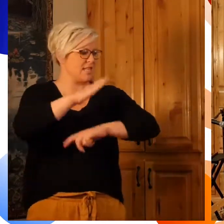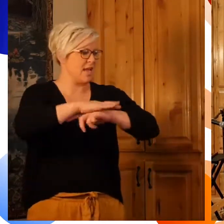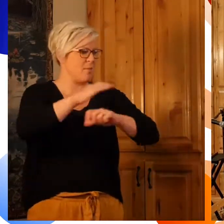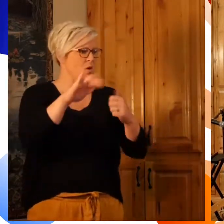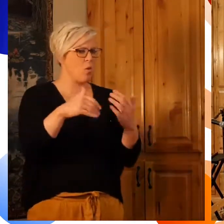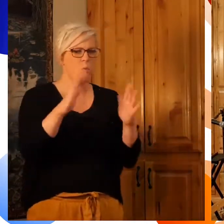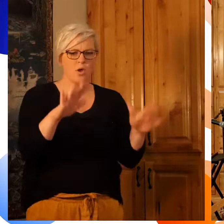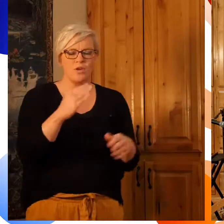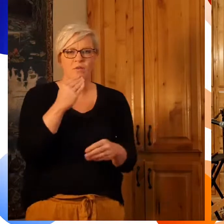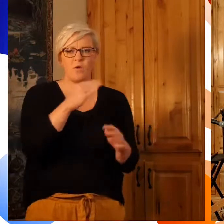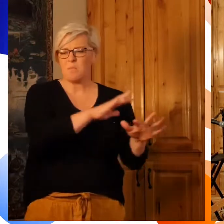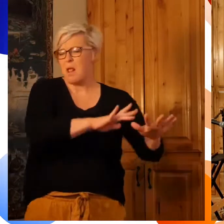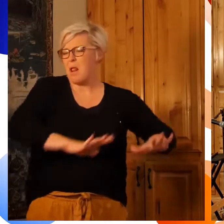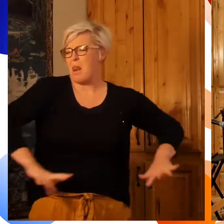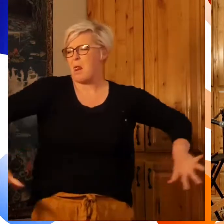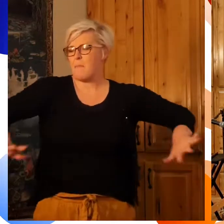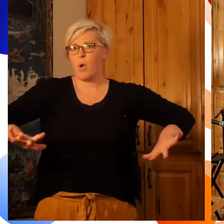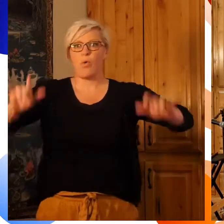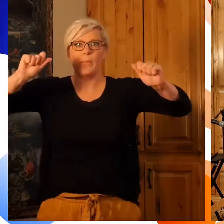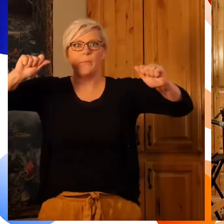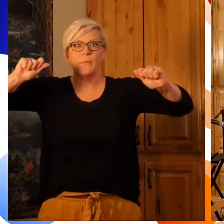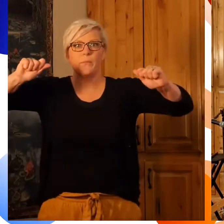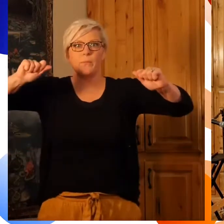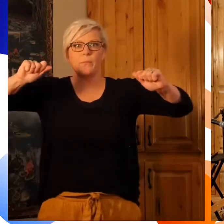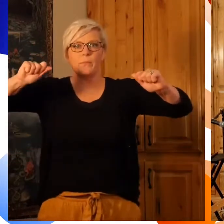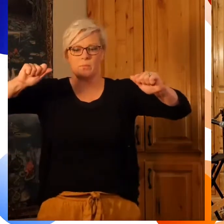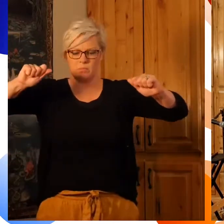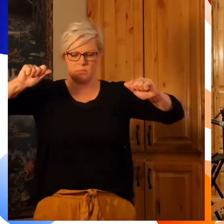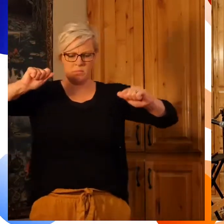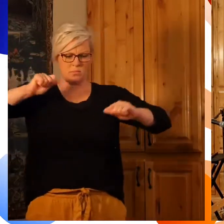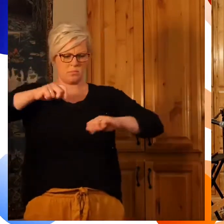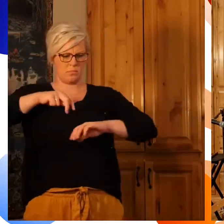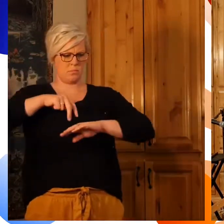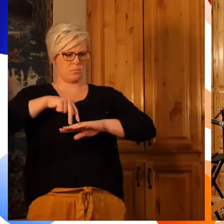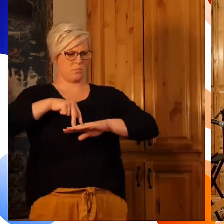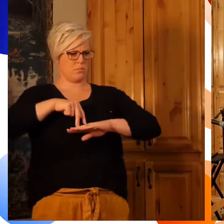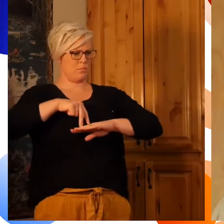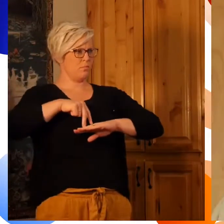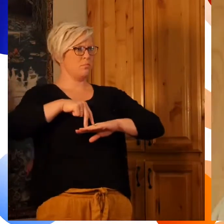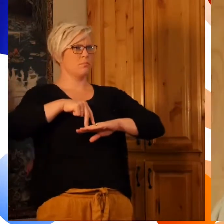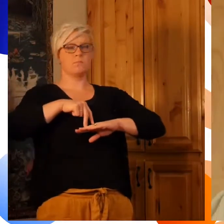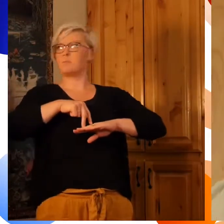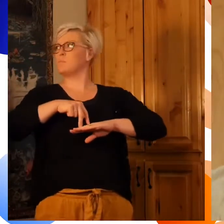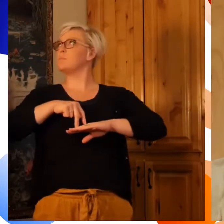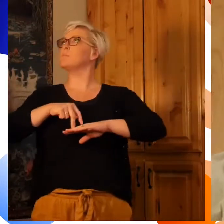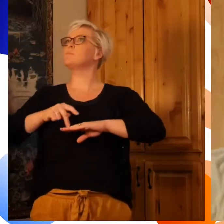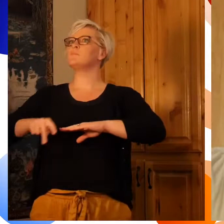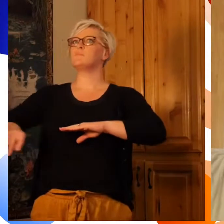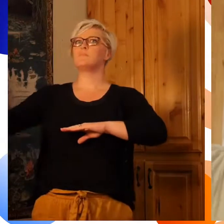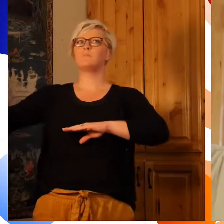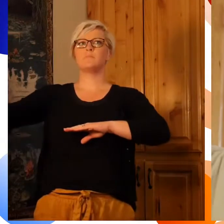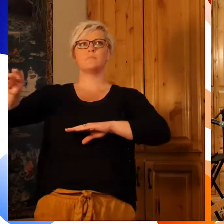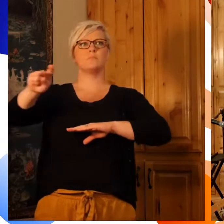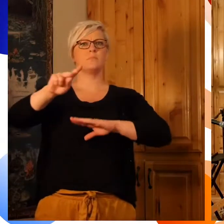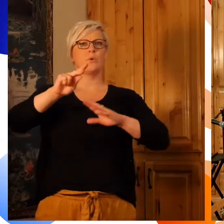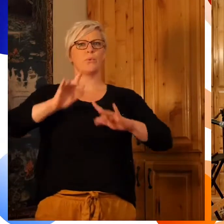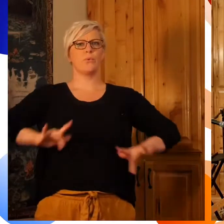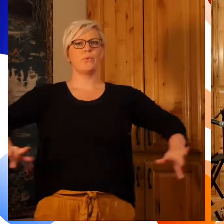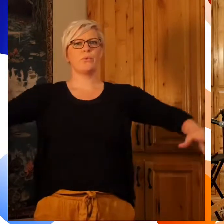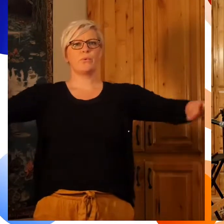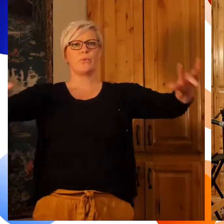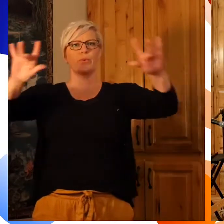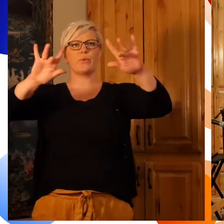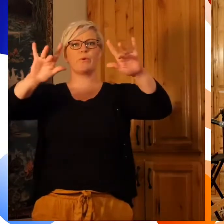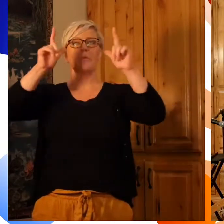laid out. And there was Donald, standing in a place alone in the moonlight, with a great golden fairy